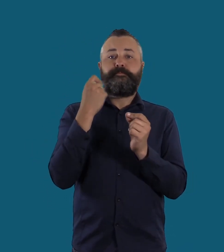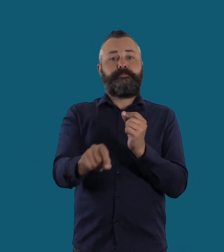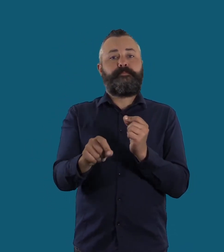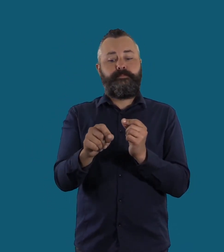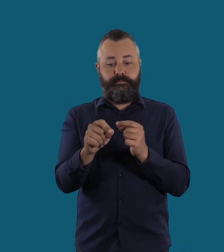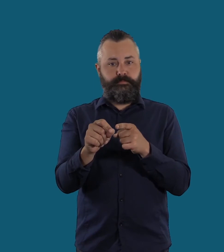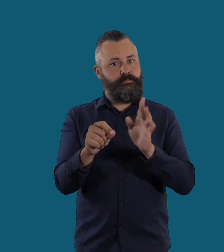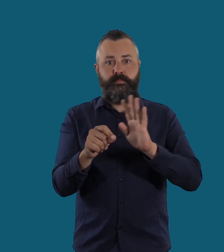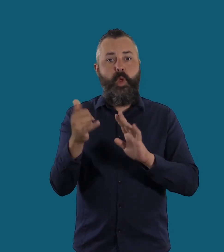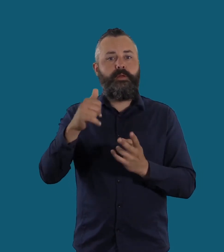Don't light matches.